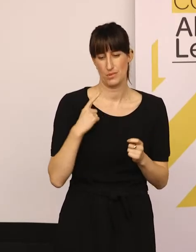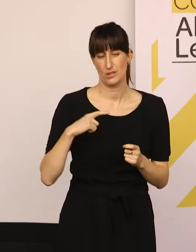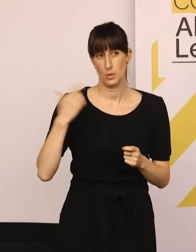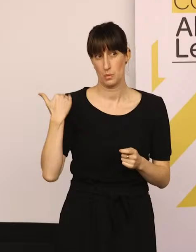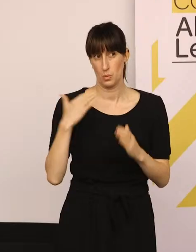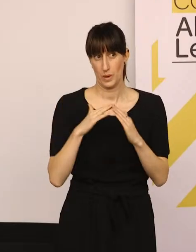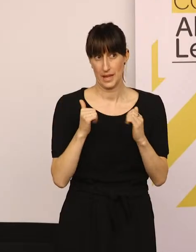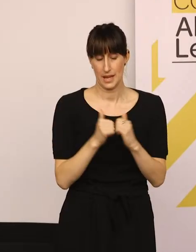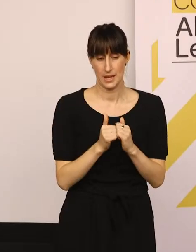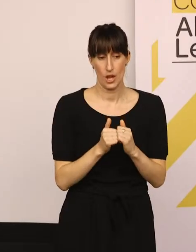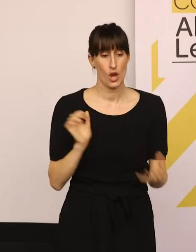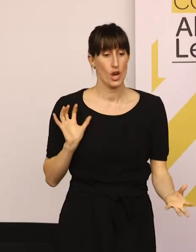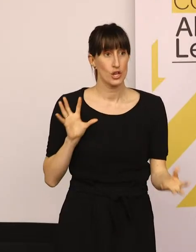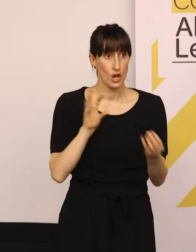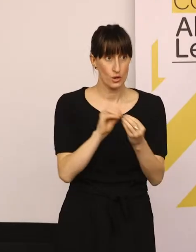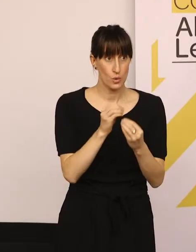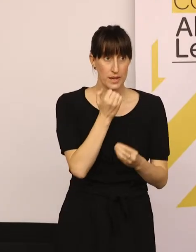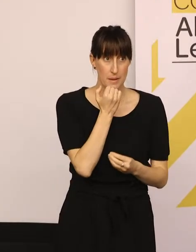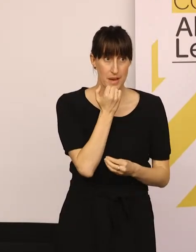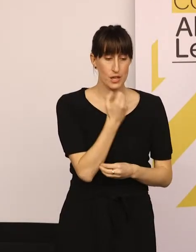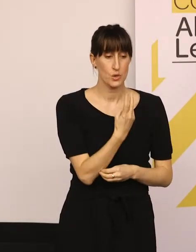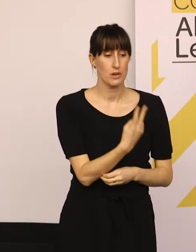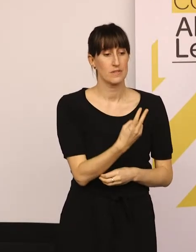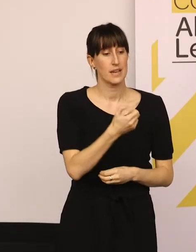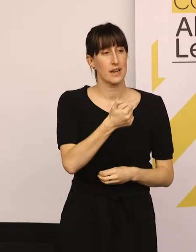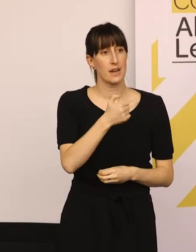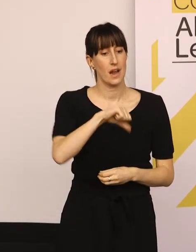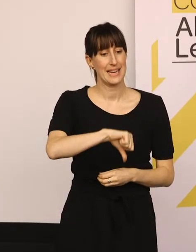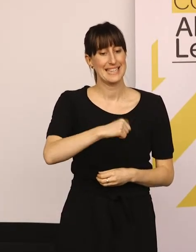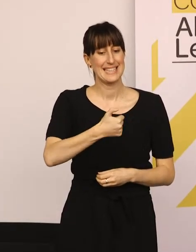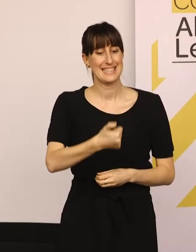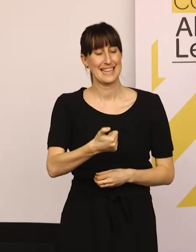tests to date is just under 296,000.